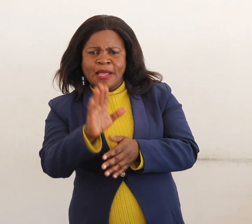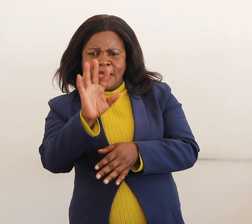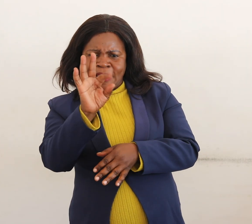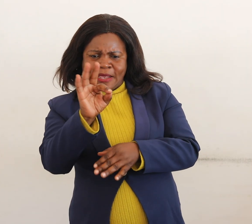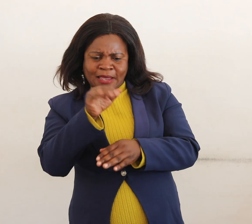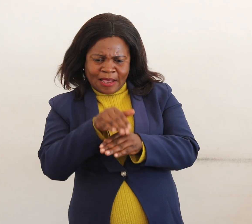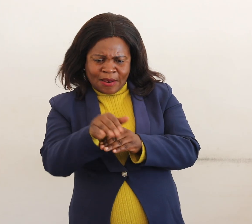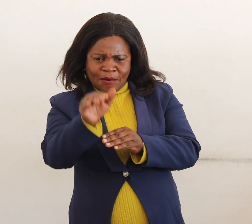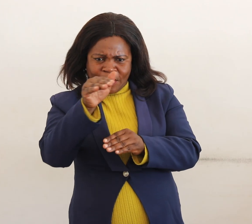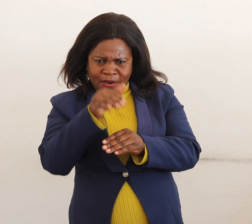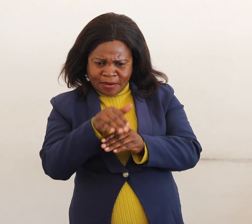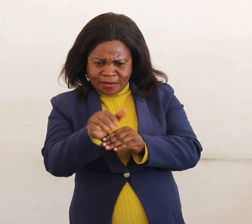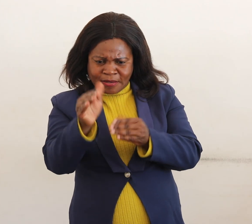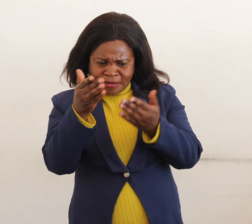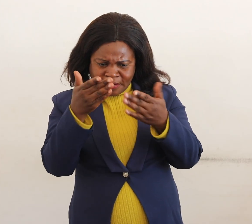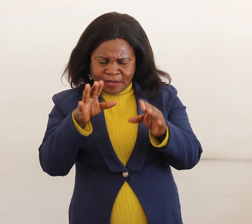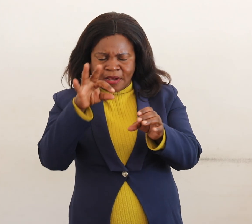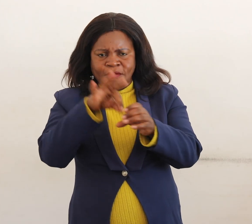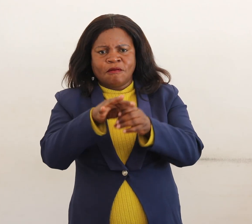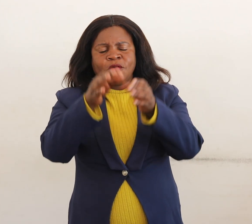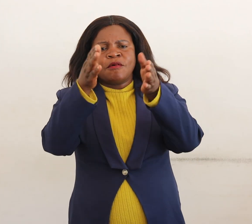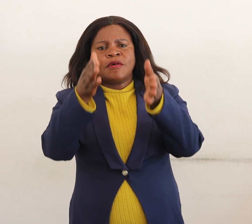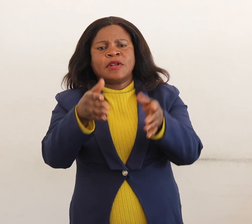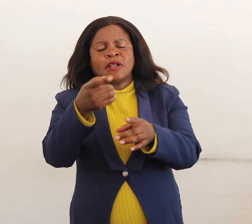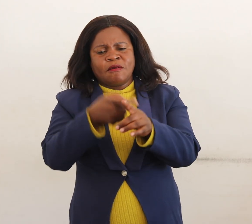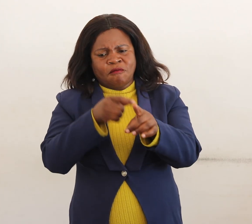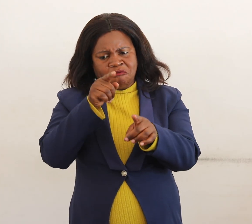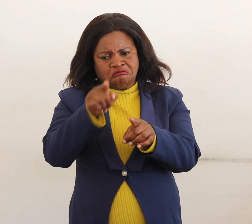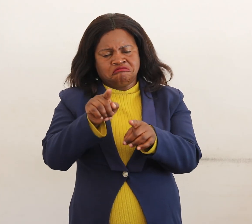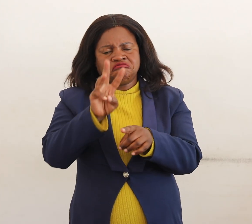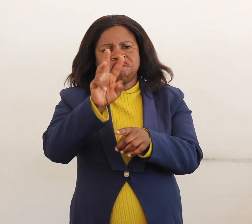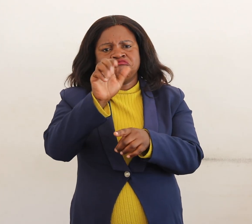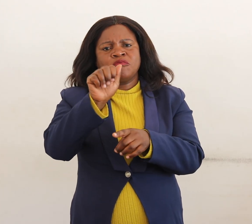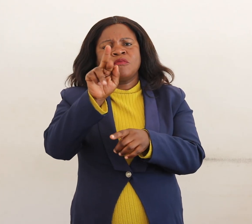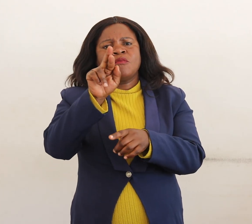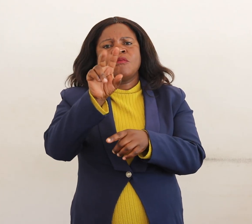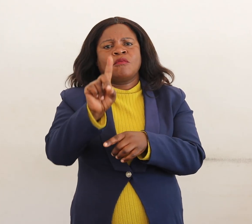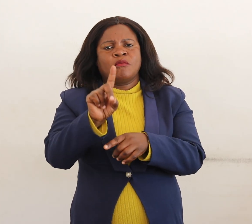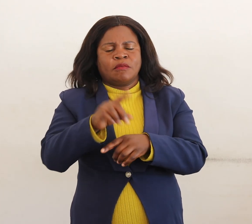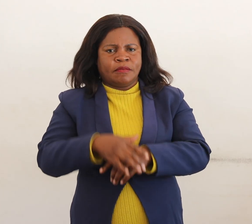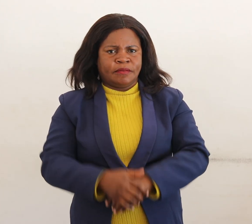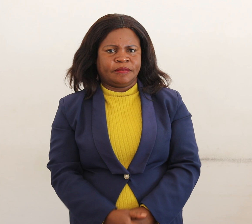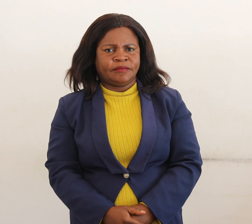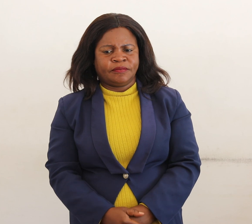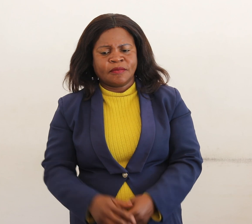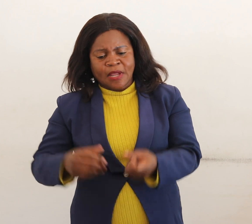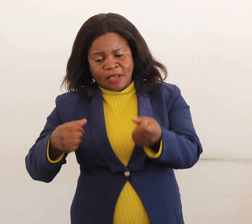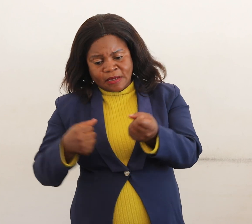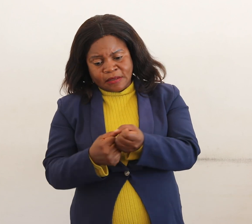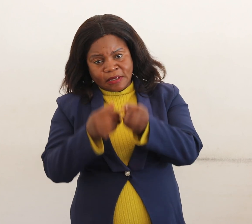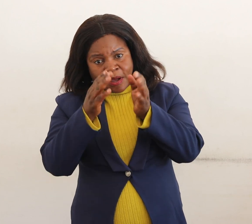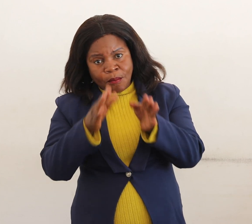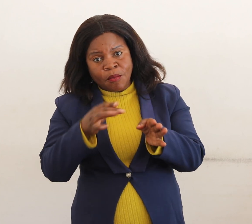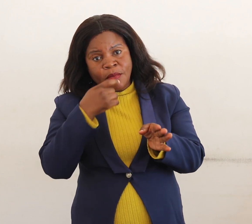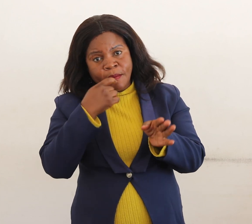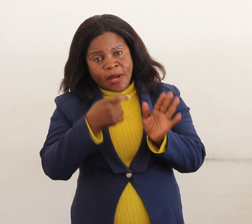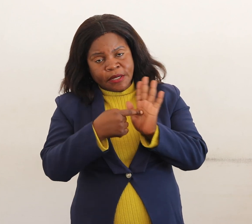from that ward. The supporters must show both a voter's card and